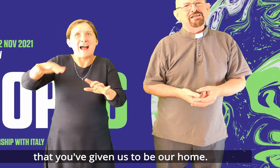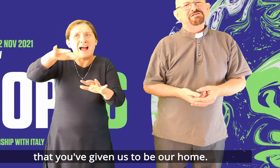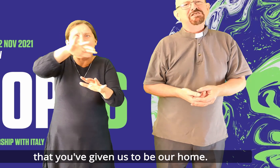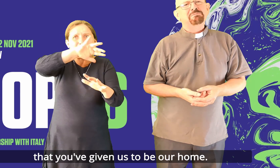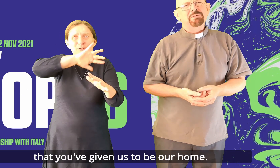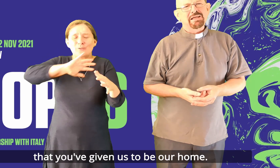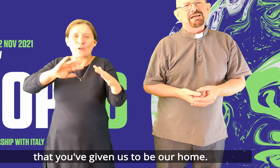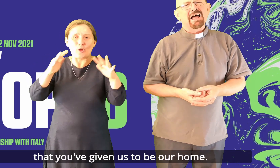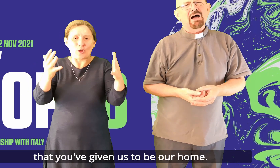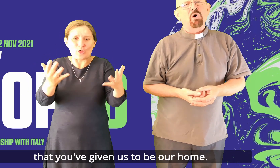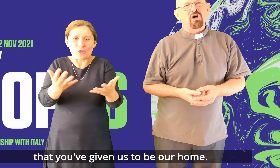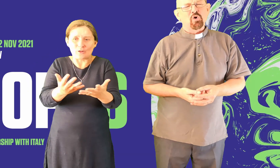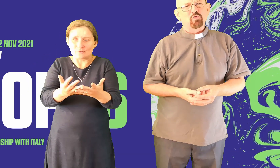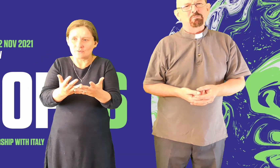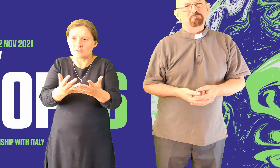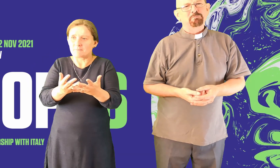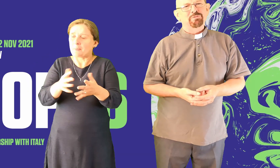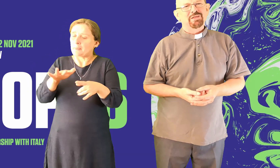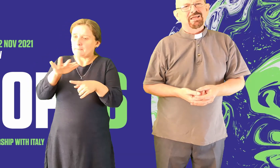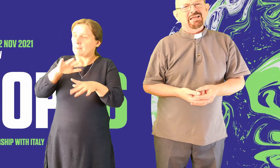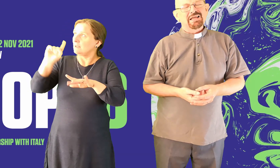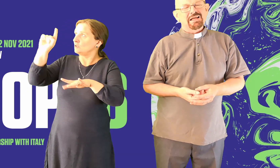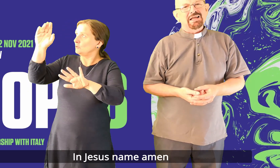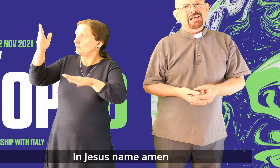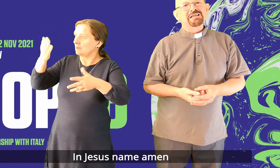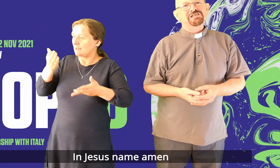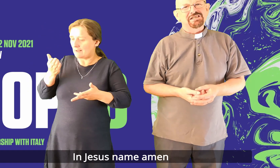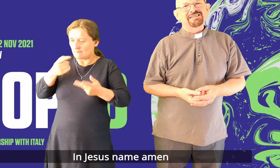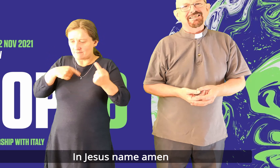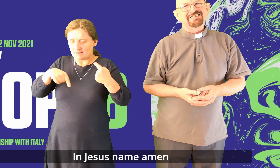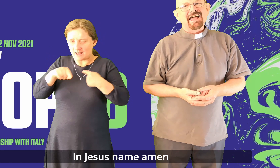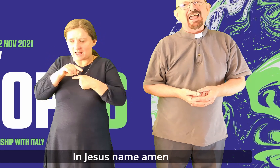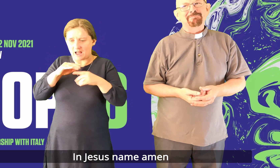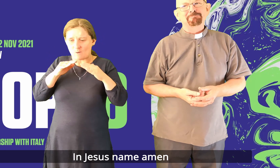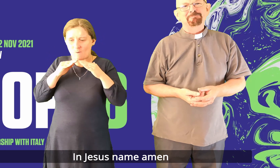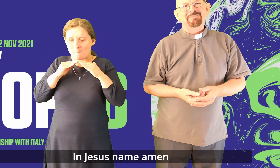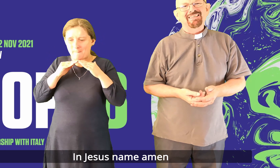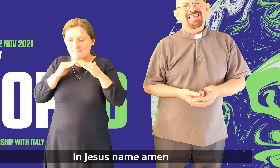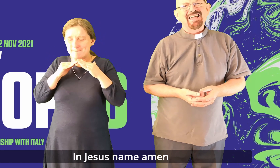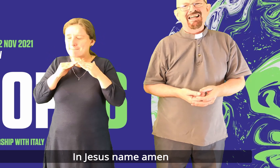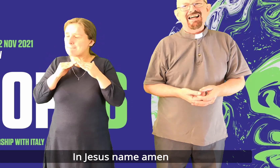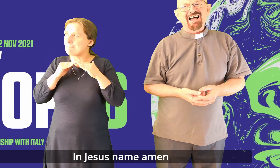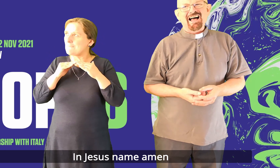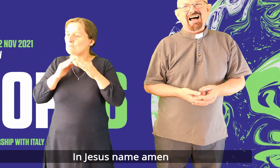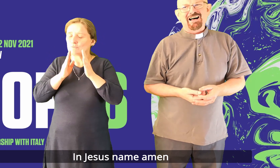to be our home. In Jesus' name, amen.